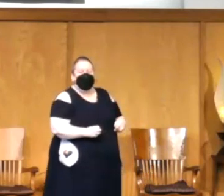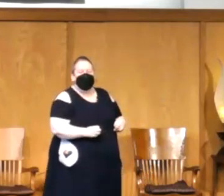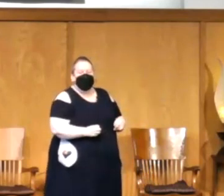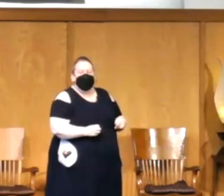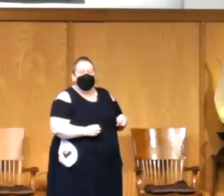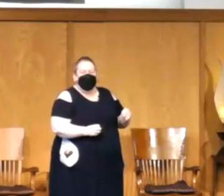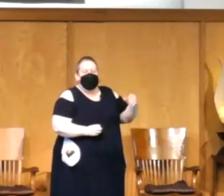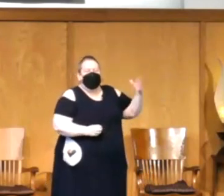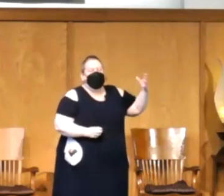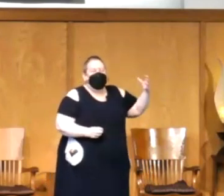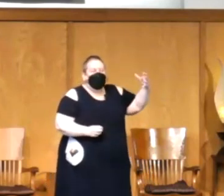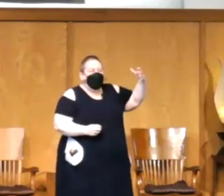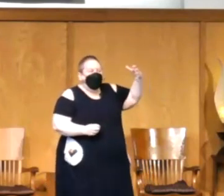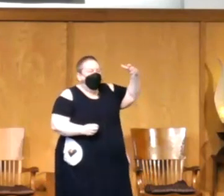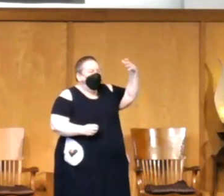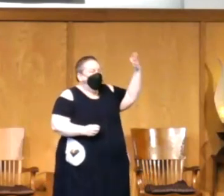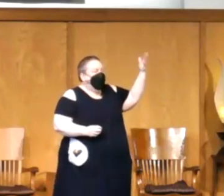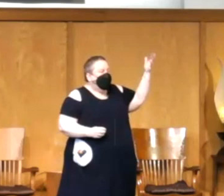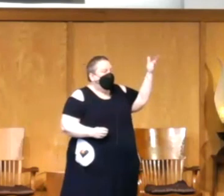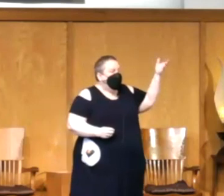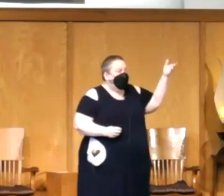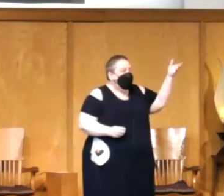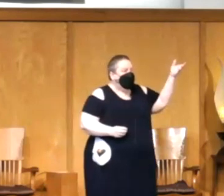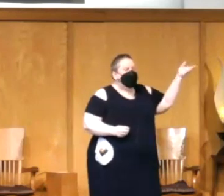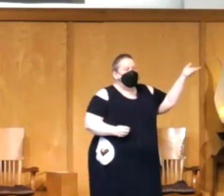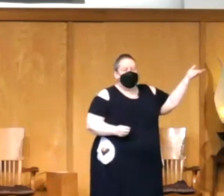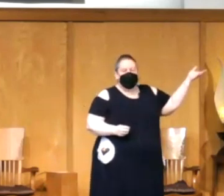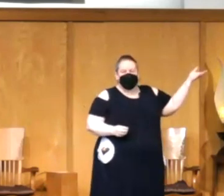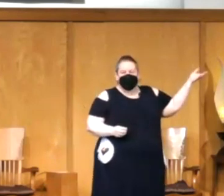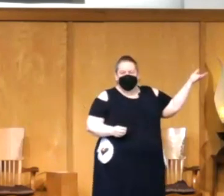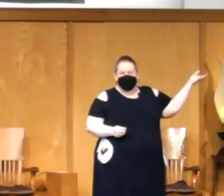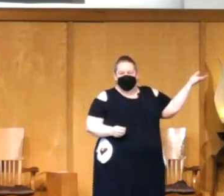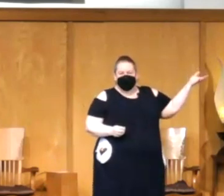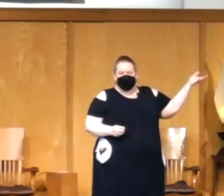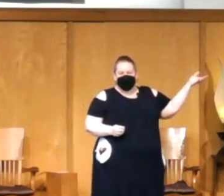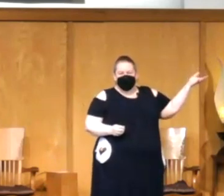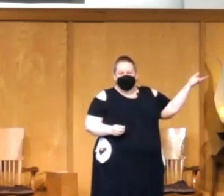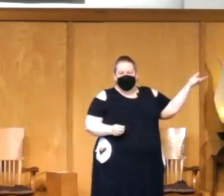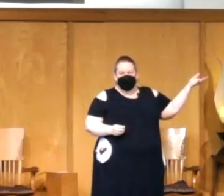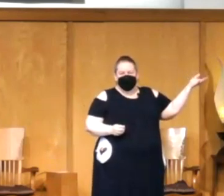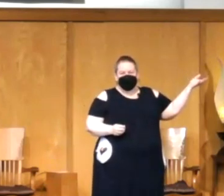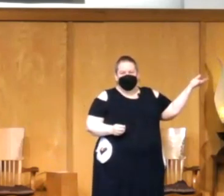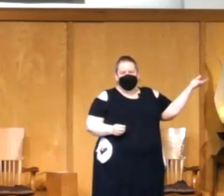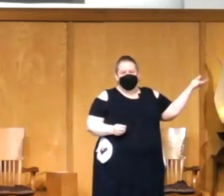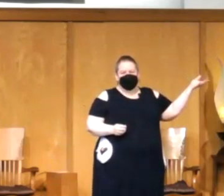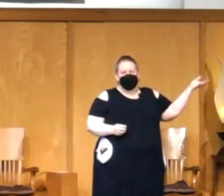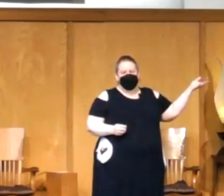time seeking or living within mystery.